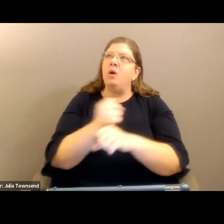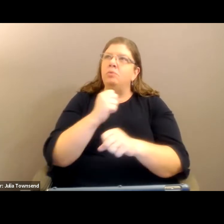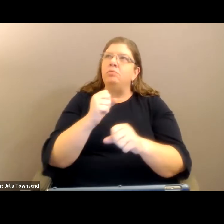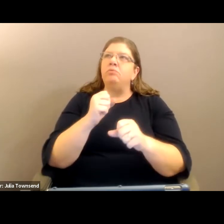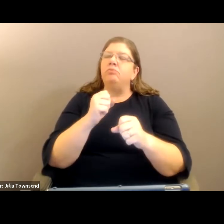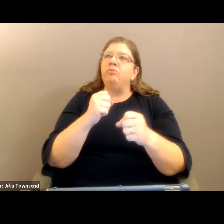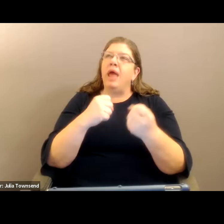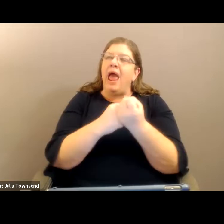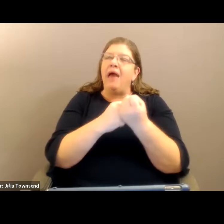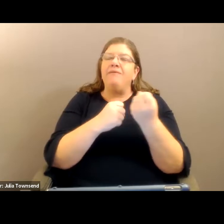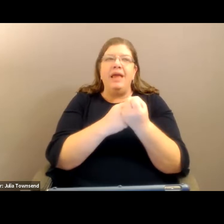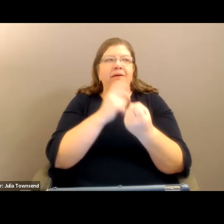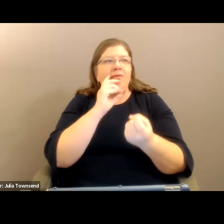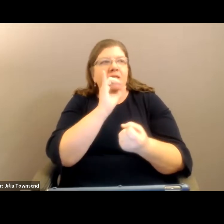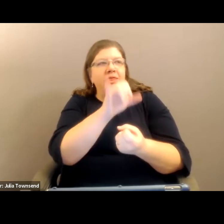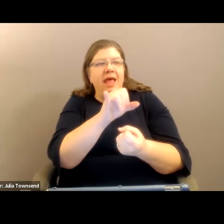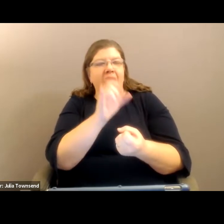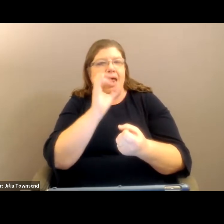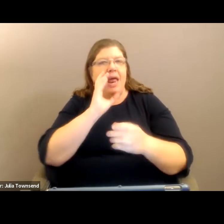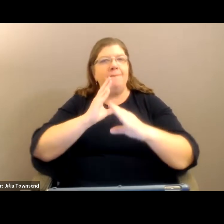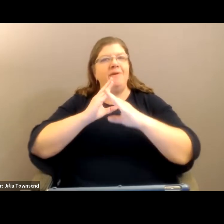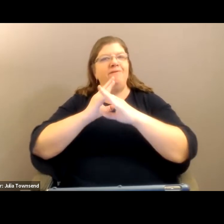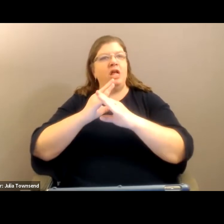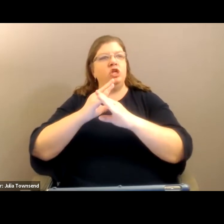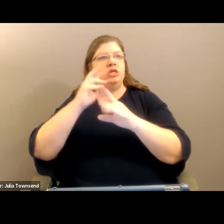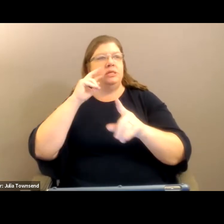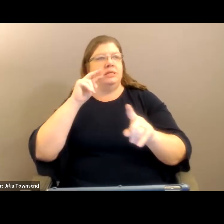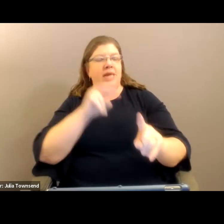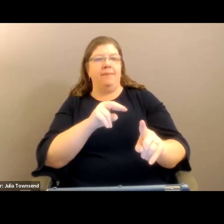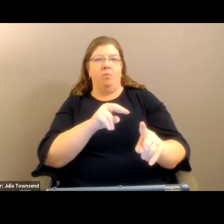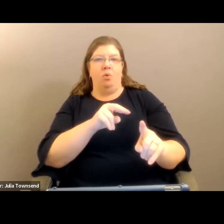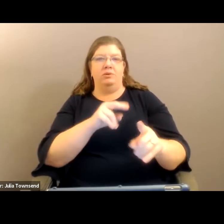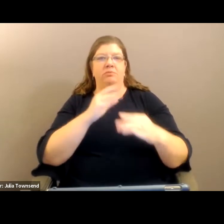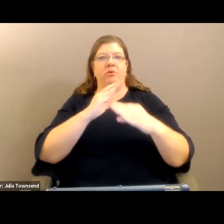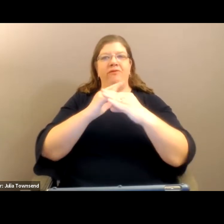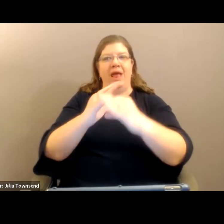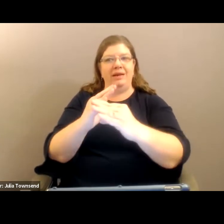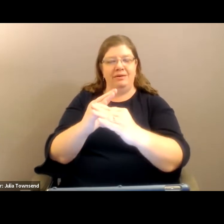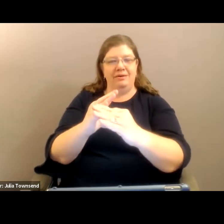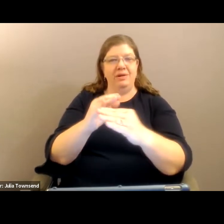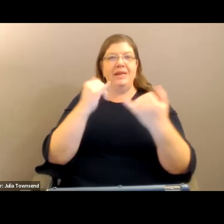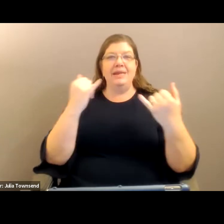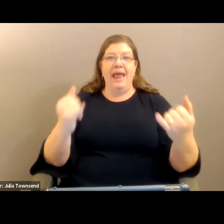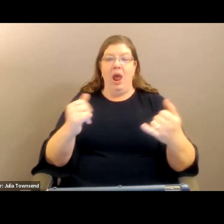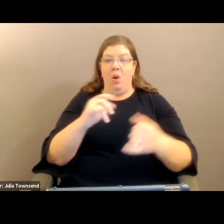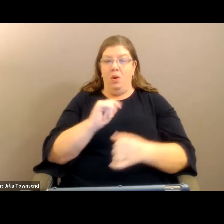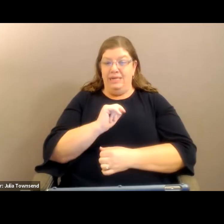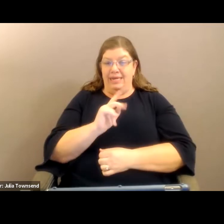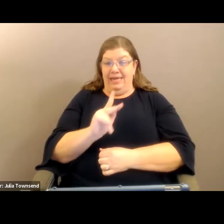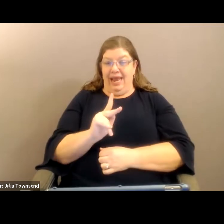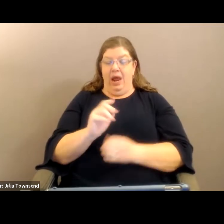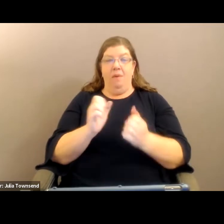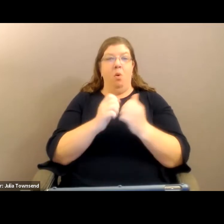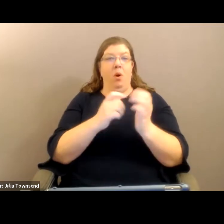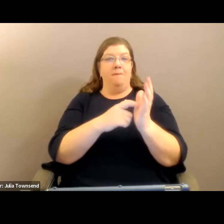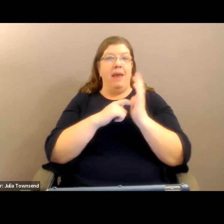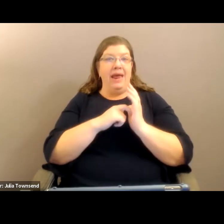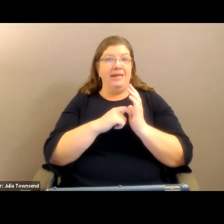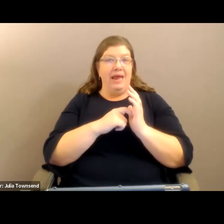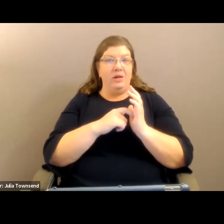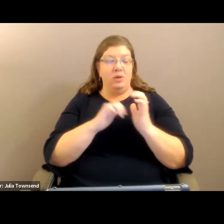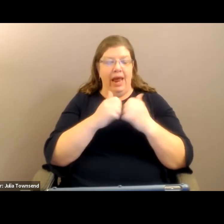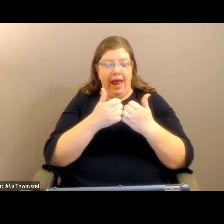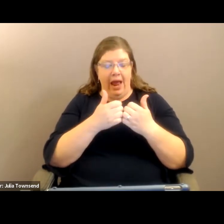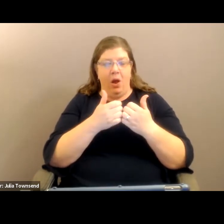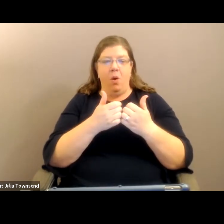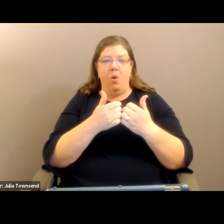for that, and how do we look from a prevention standpoint into, I noticed that now we're coming into TK that's more going to be mandated, and so how do we then, those